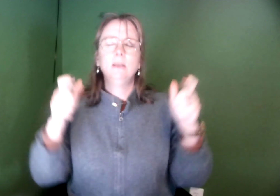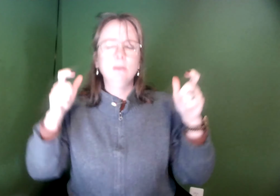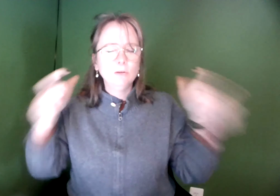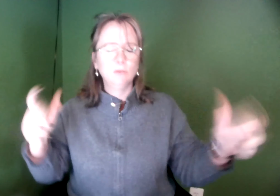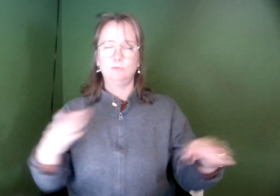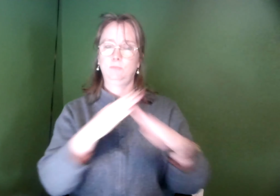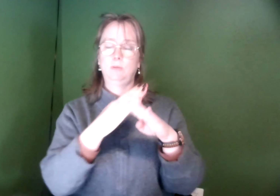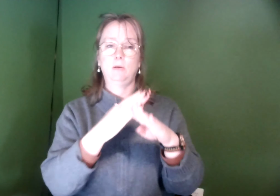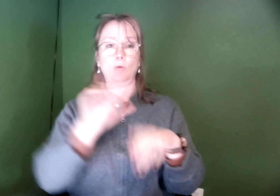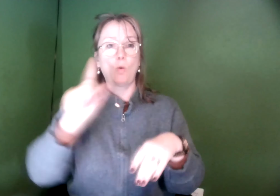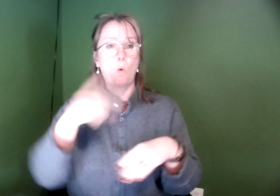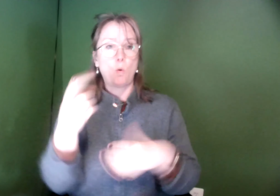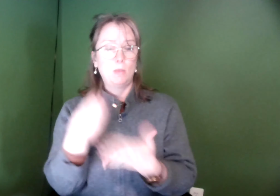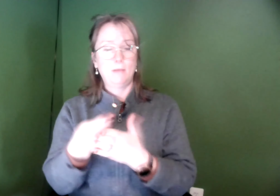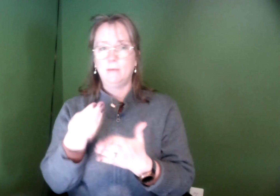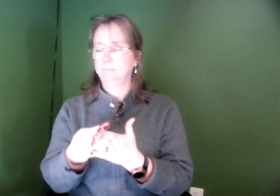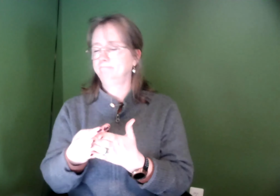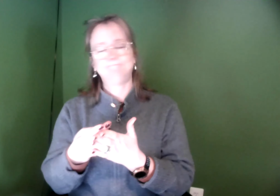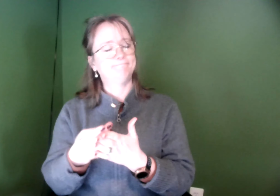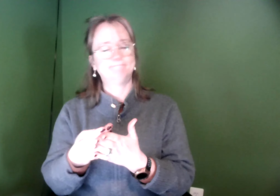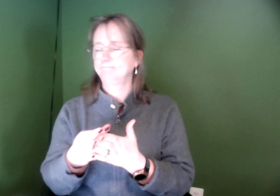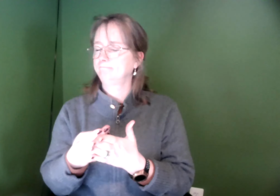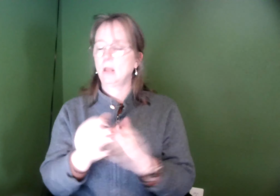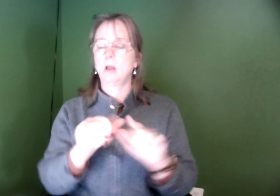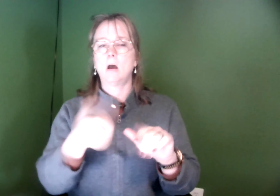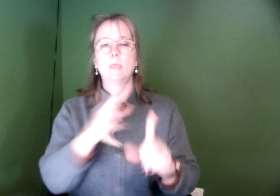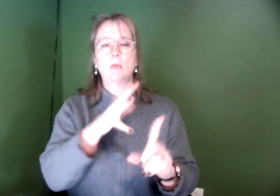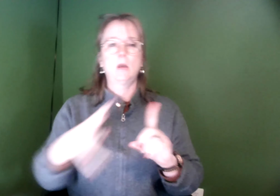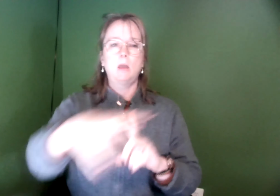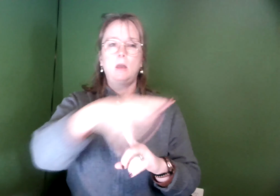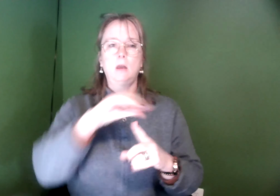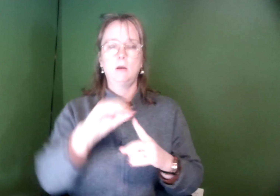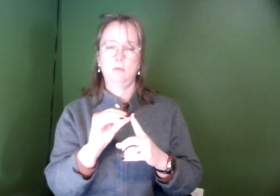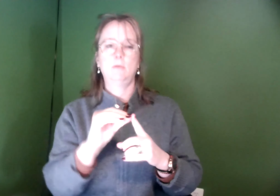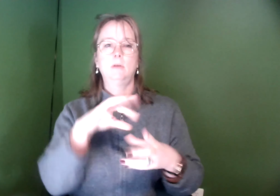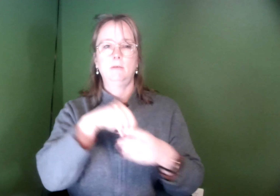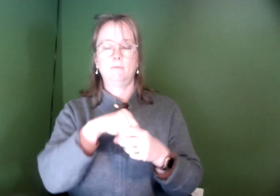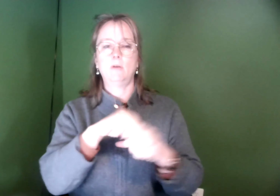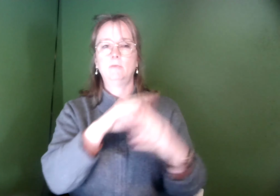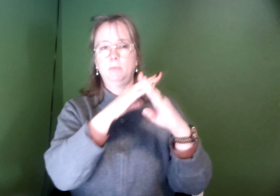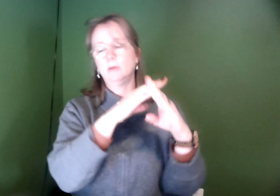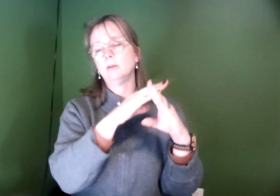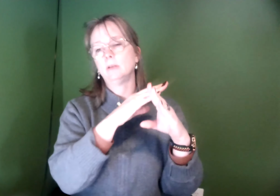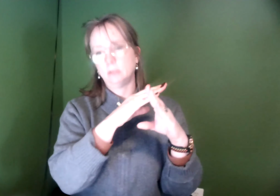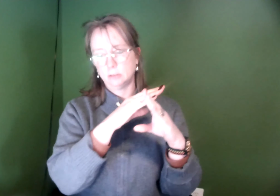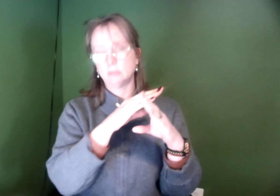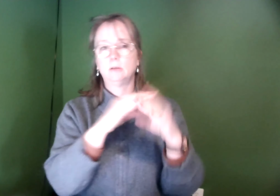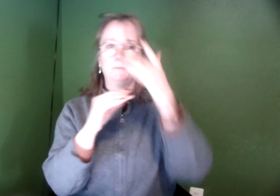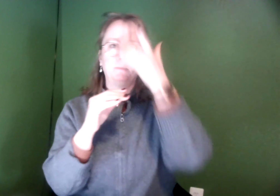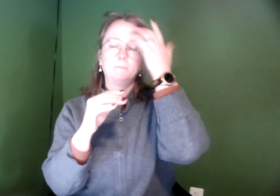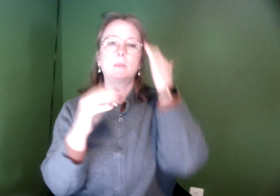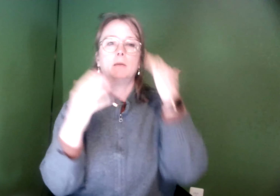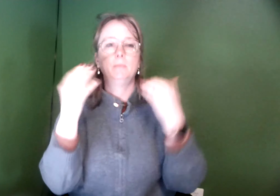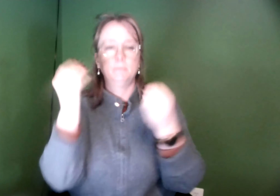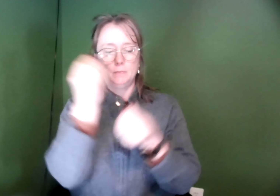that social is by taking some of those barriers down to mental health and awareness. I think